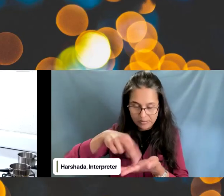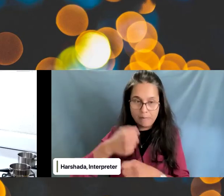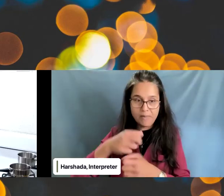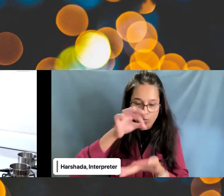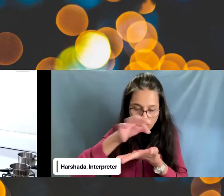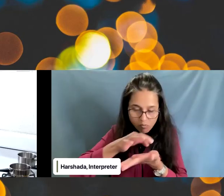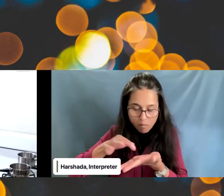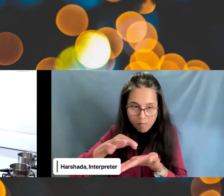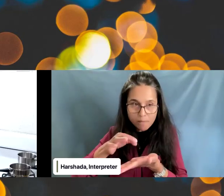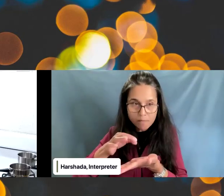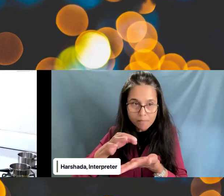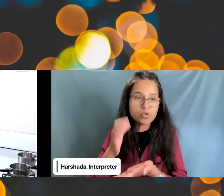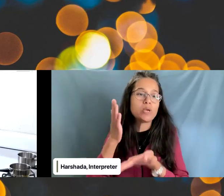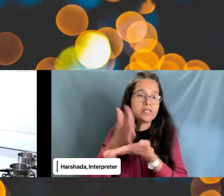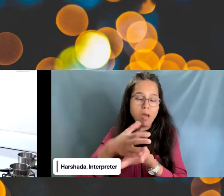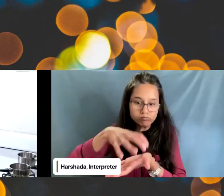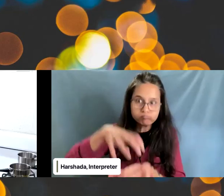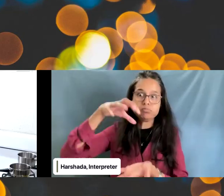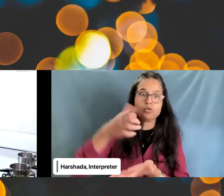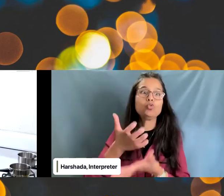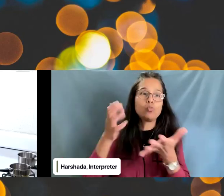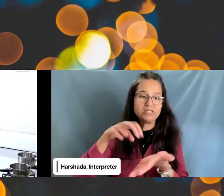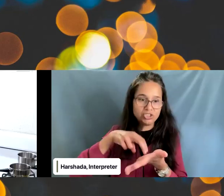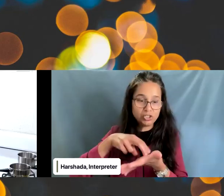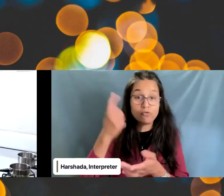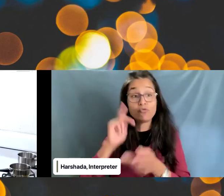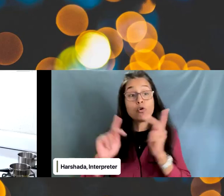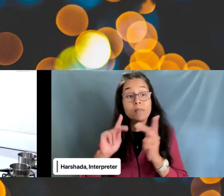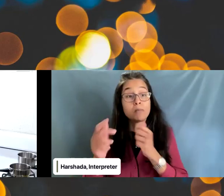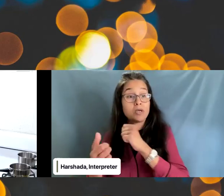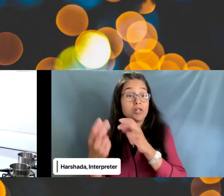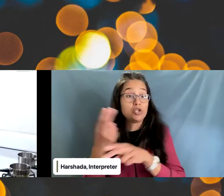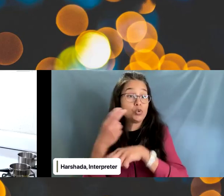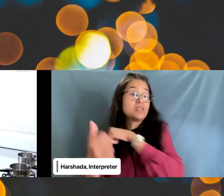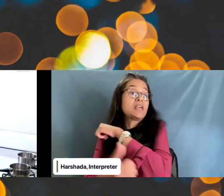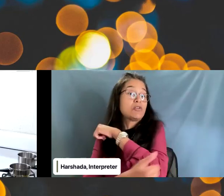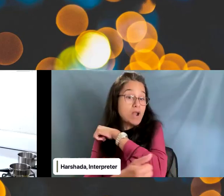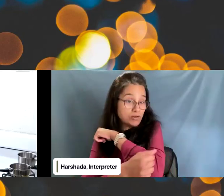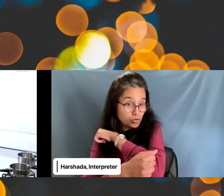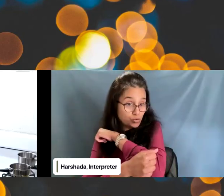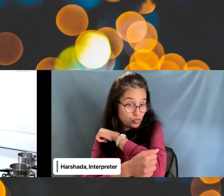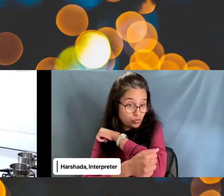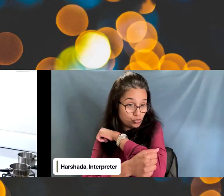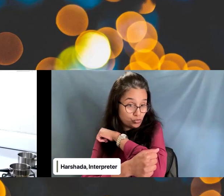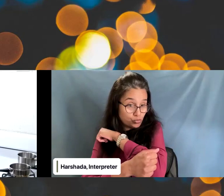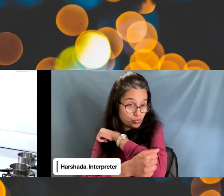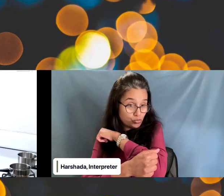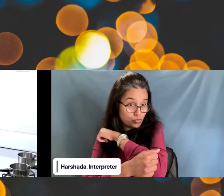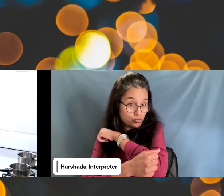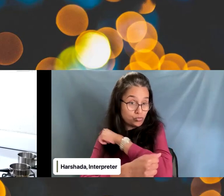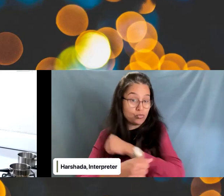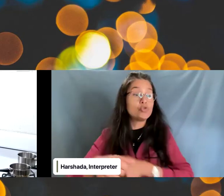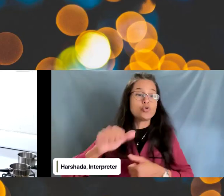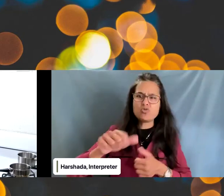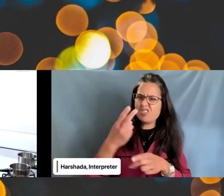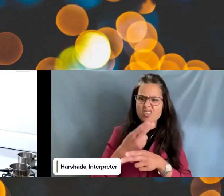much. For those of you who are using the graham crackers, once you've pressed it down, or the biscuits, and done this, you're good to go. You can put